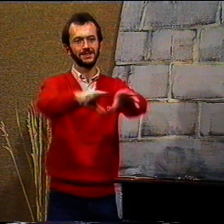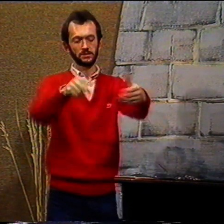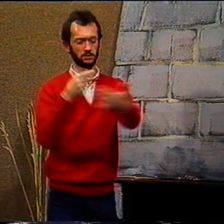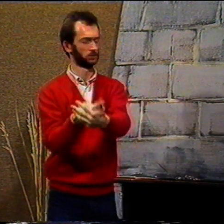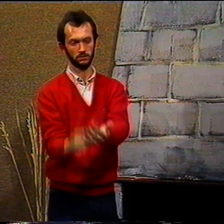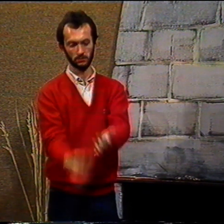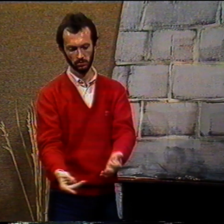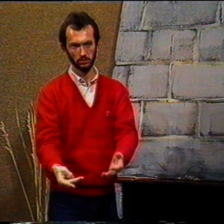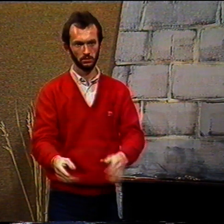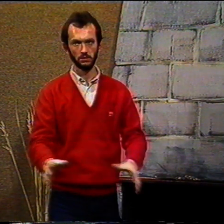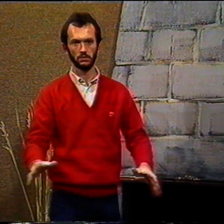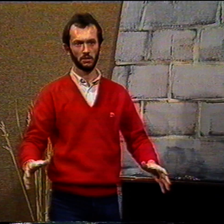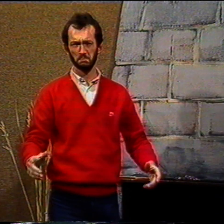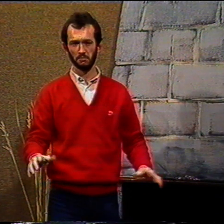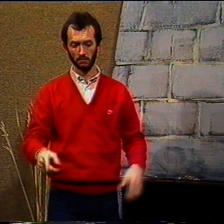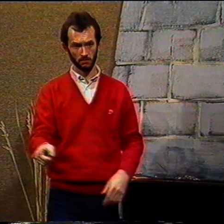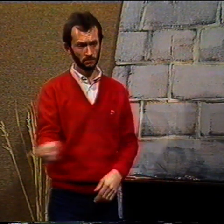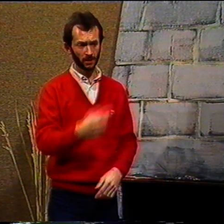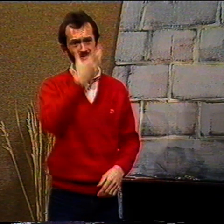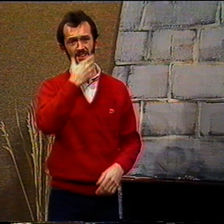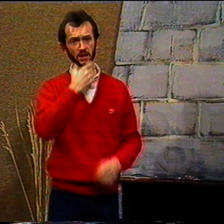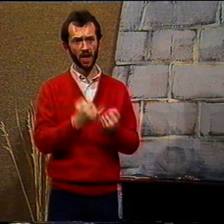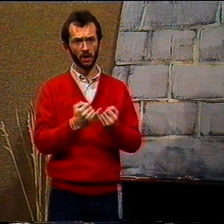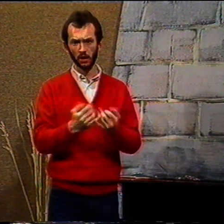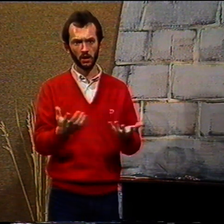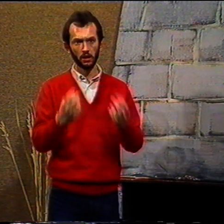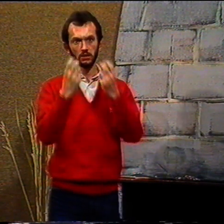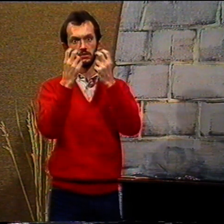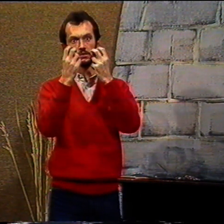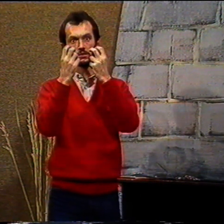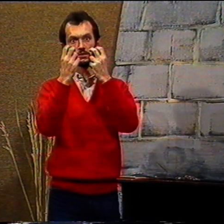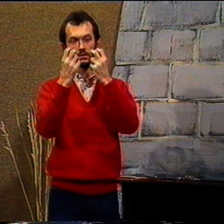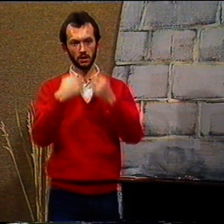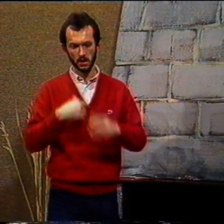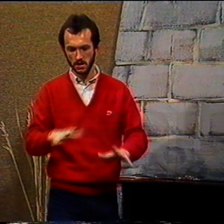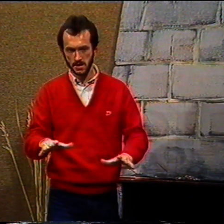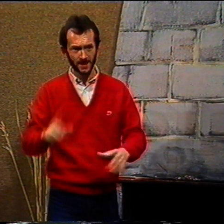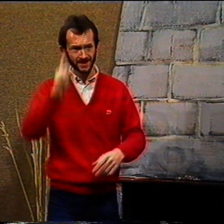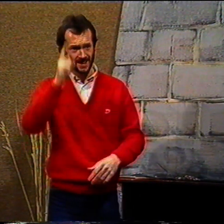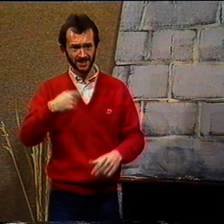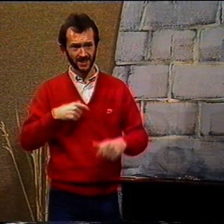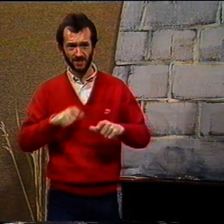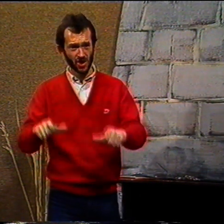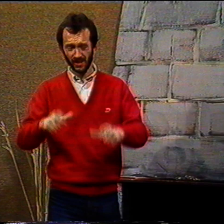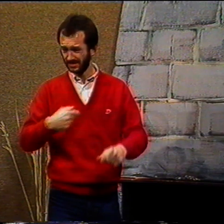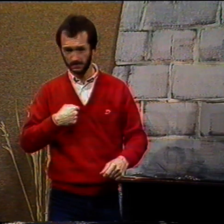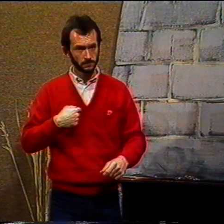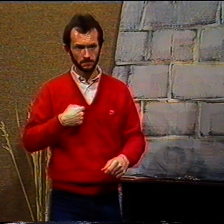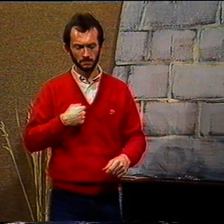But he hit his head on soft seats and just lay there. His face, their eyes were staring. I couldn't carry